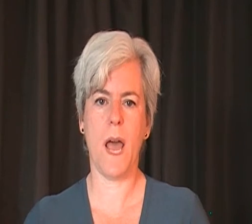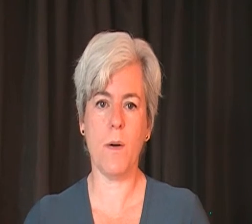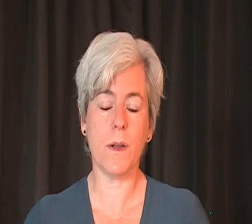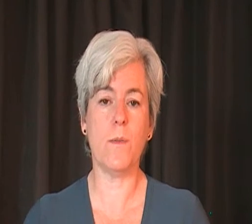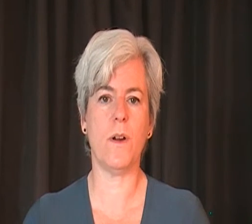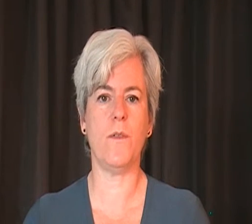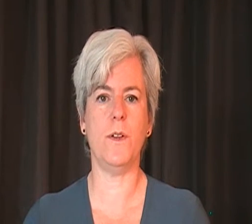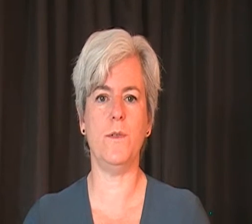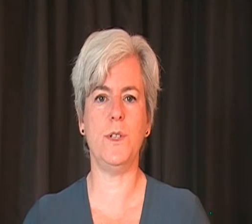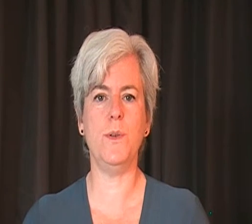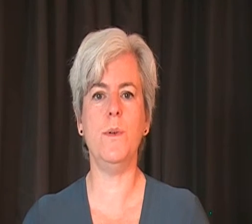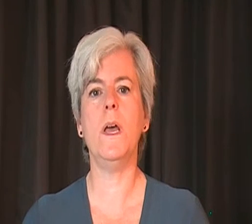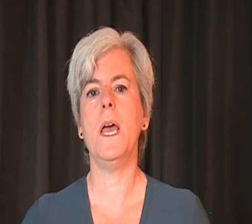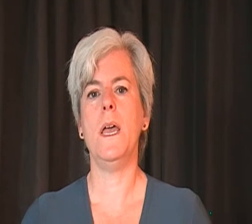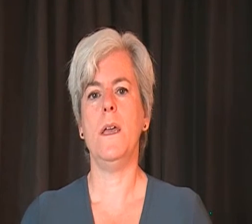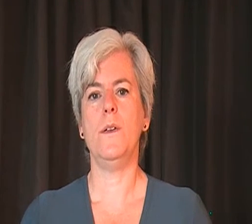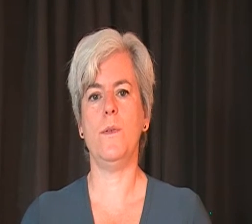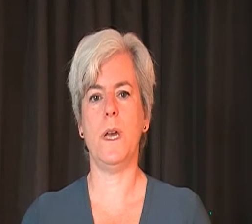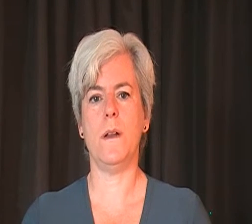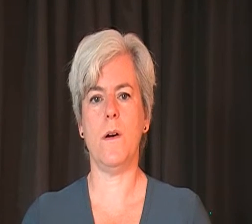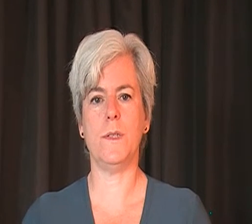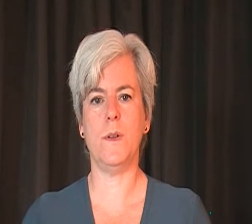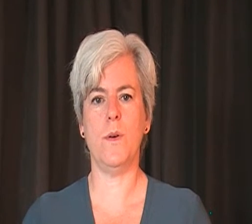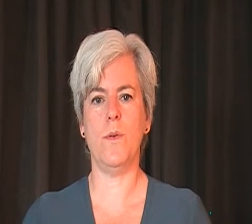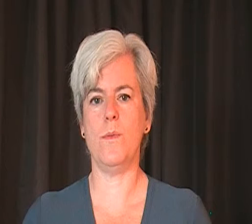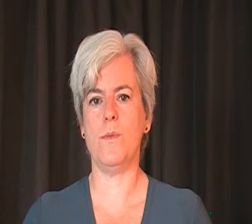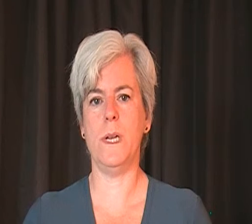how it could work for you too. You can also